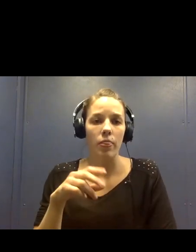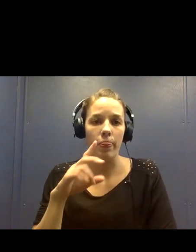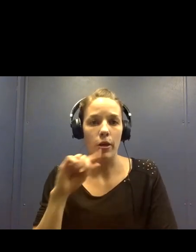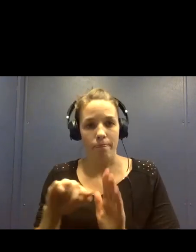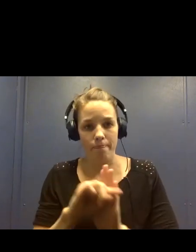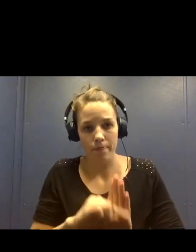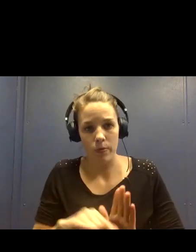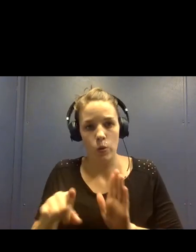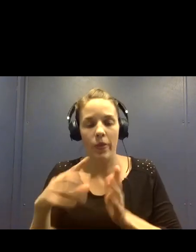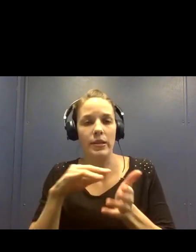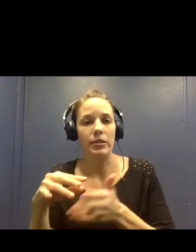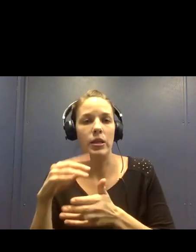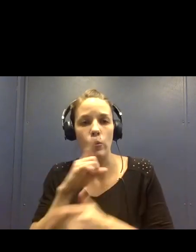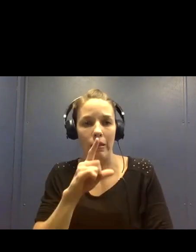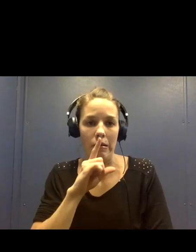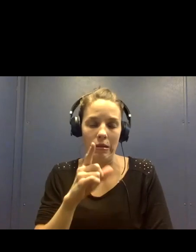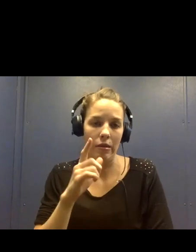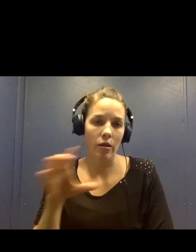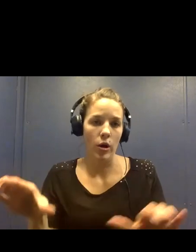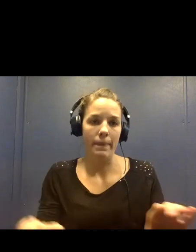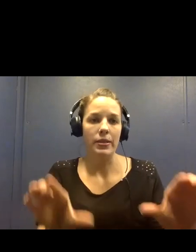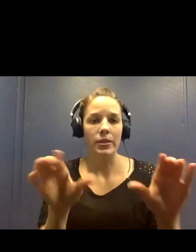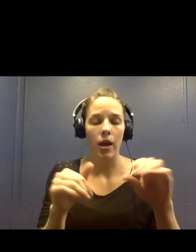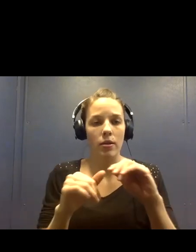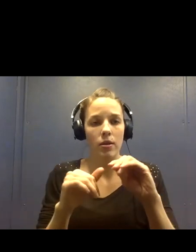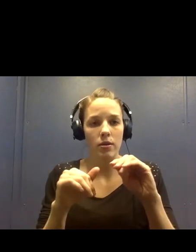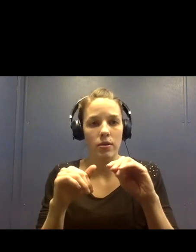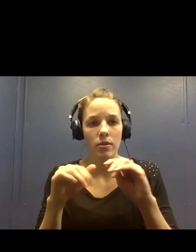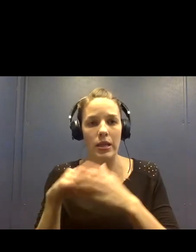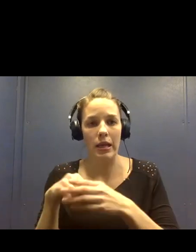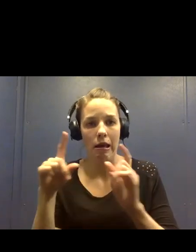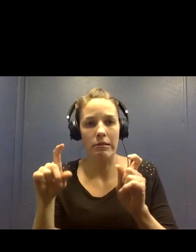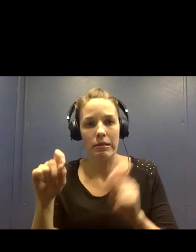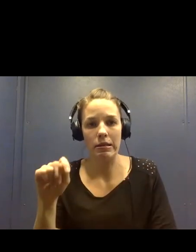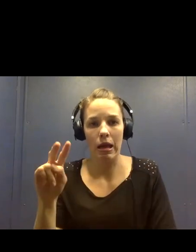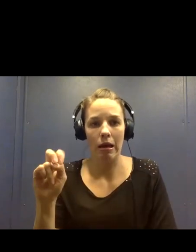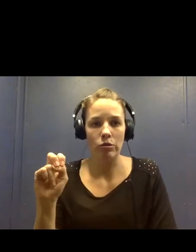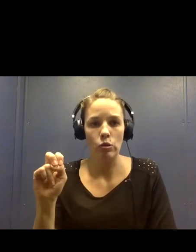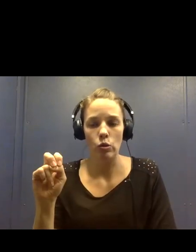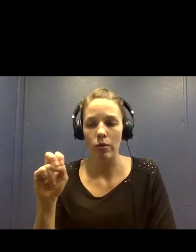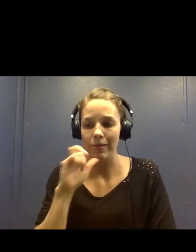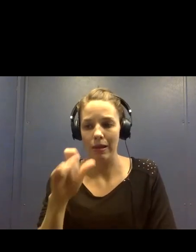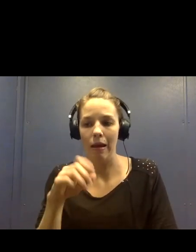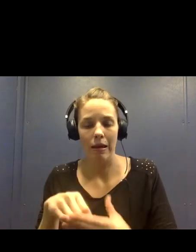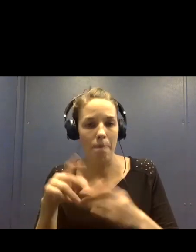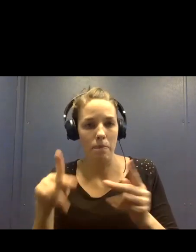these studies, mainly that they're being done in test tubes and not in people,